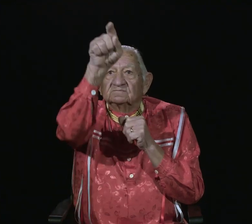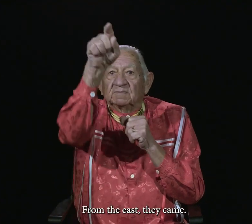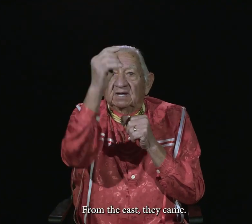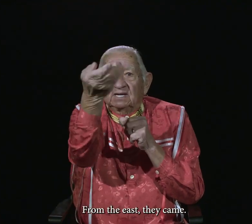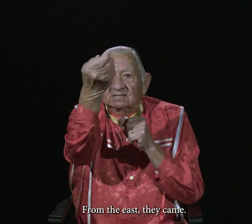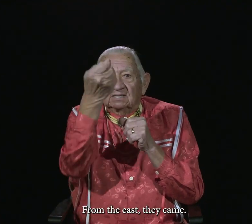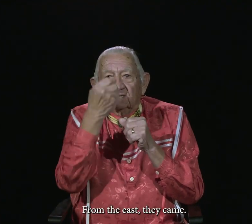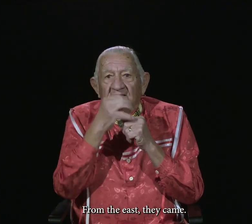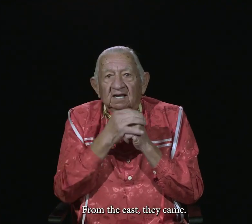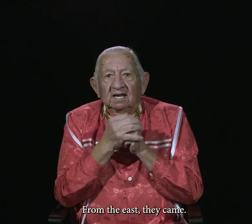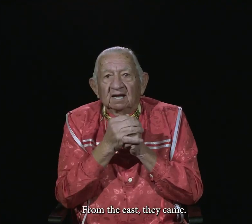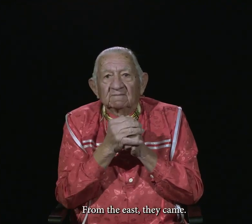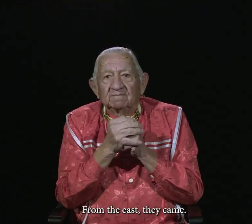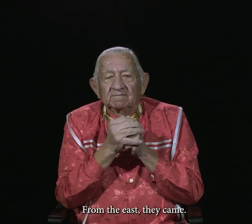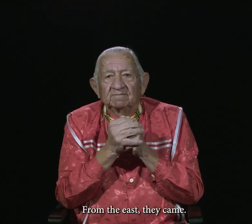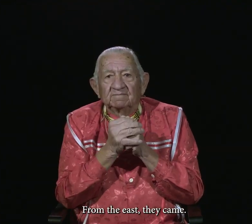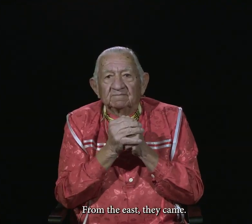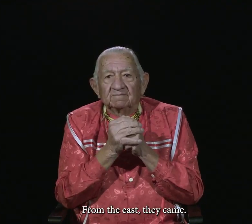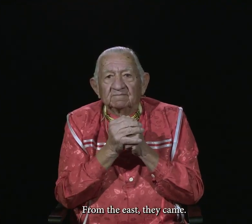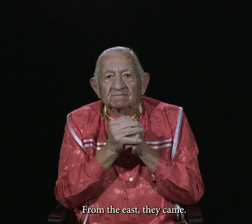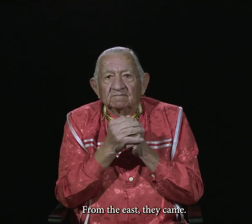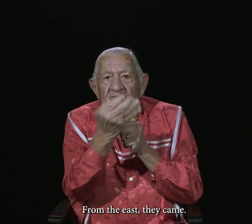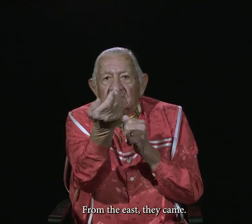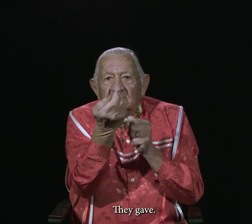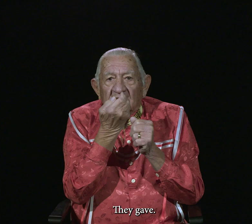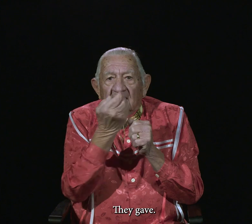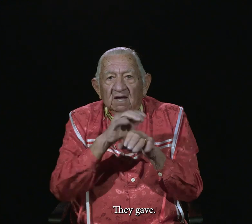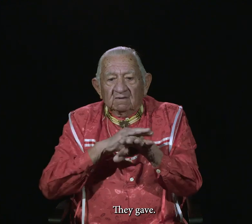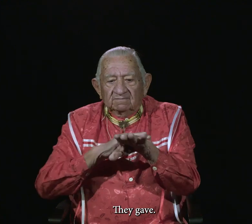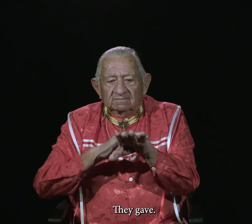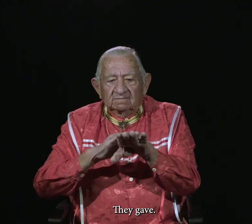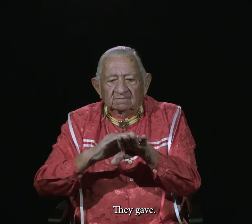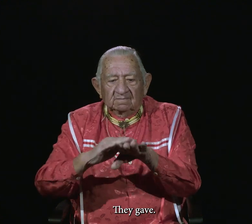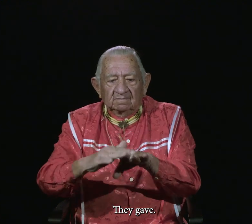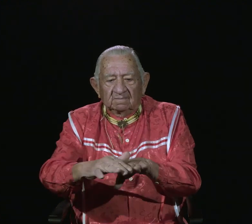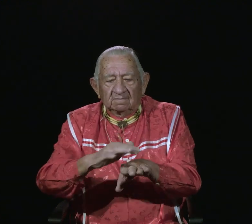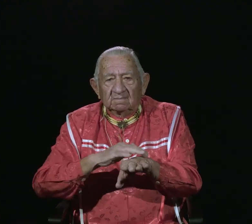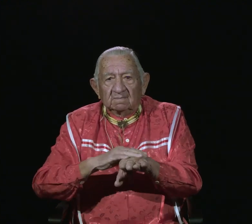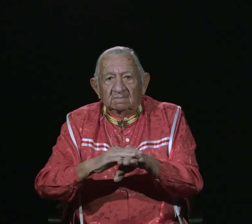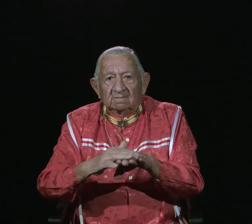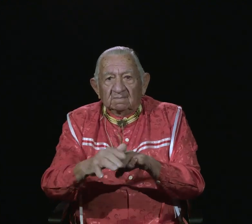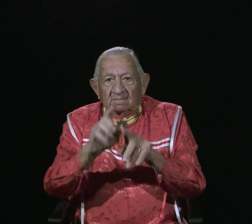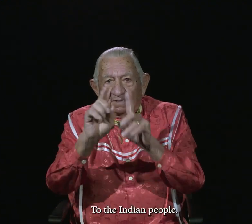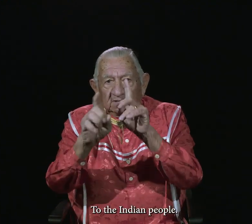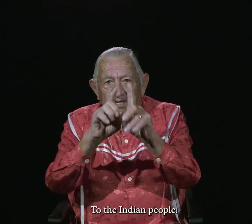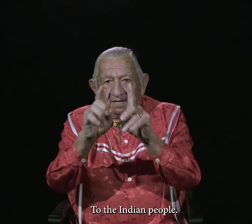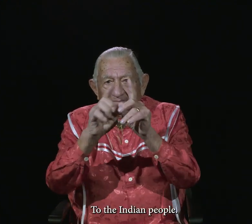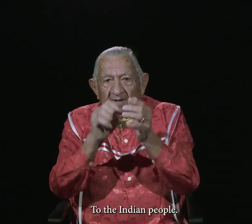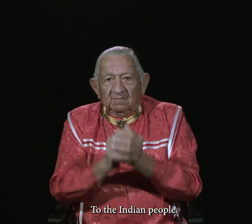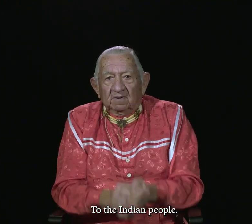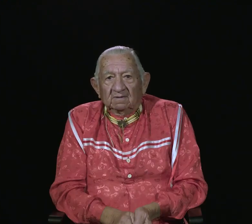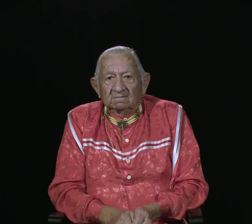from the east. They came. They gave to the Indian people